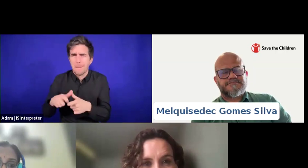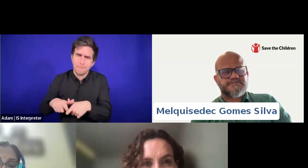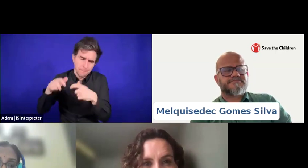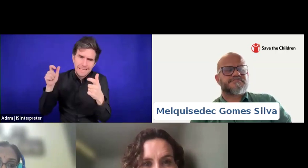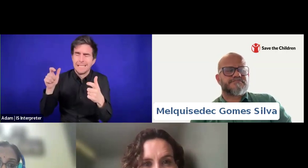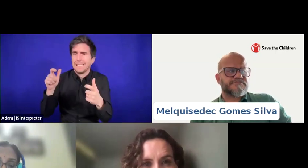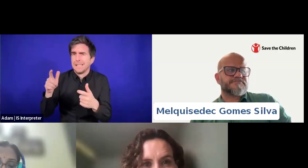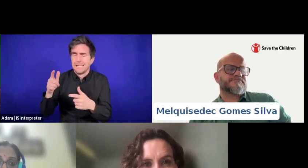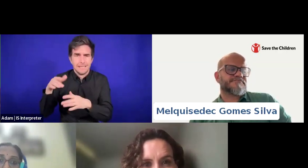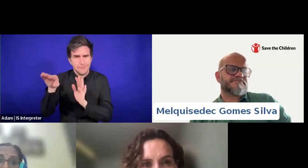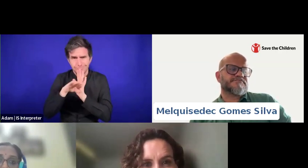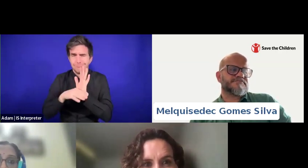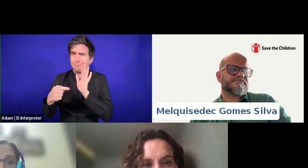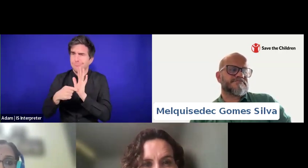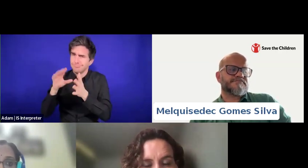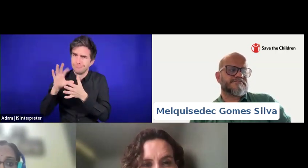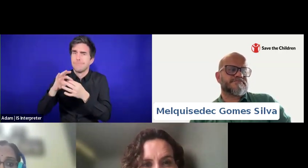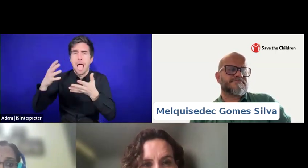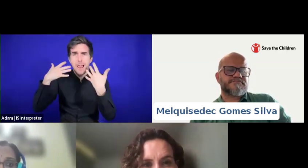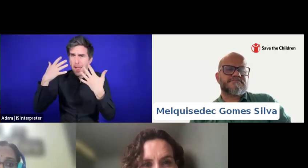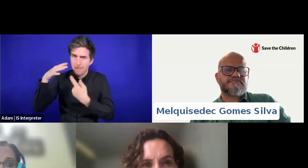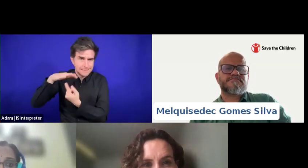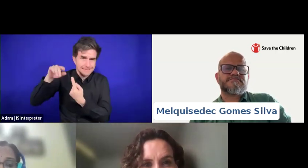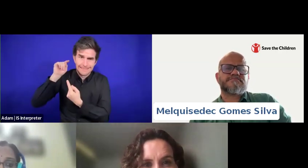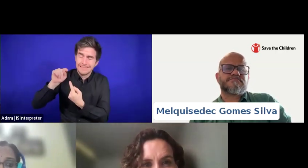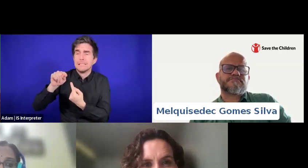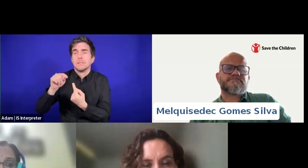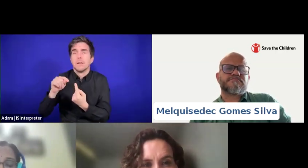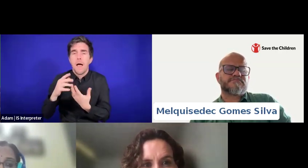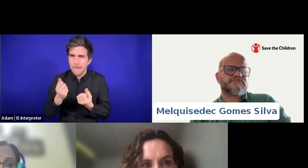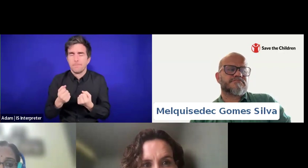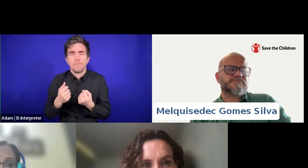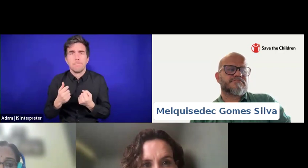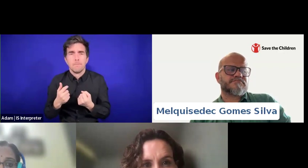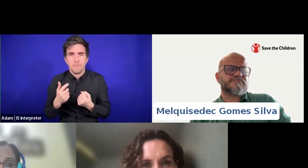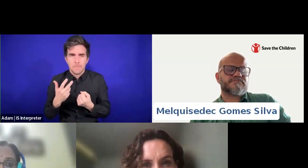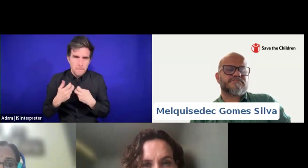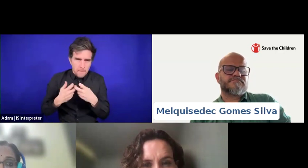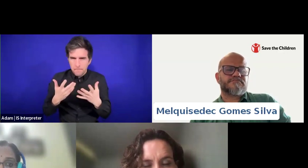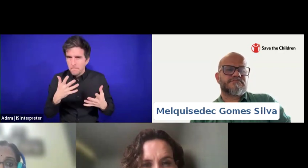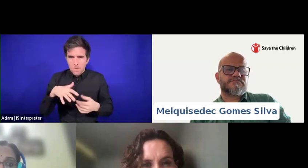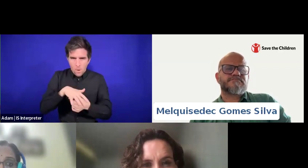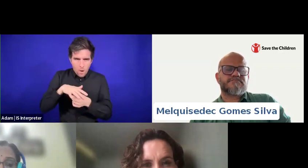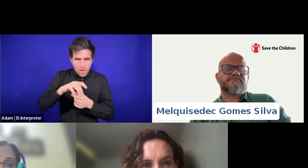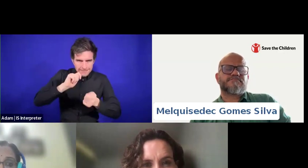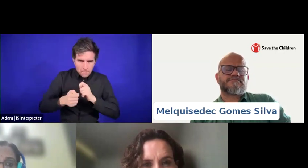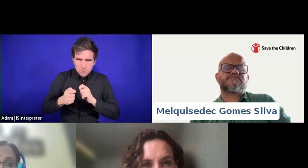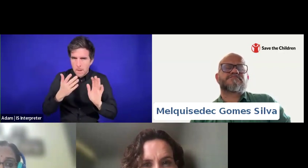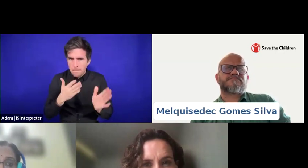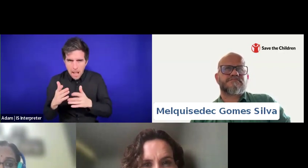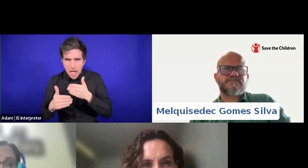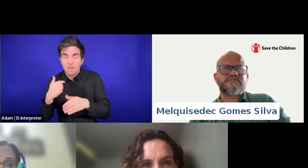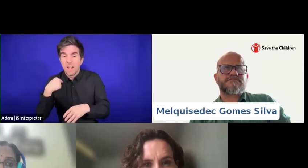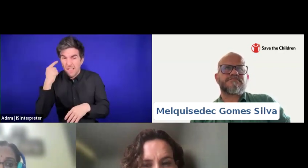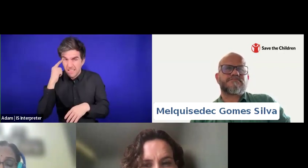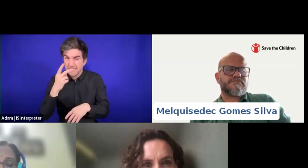adaptation planning. You know, I think that touches also on the, you know, the approaches that Mika was describing as well around the use of GIS to look at assets that are being created and